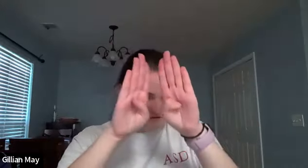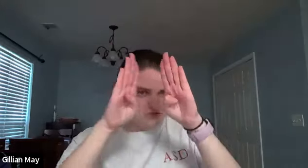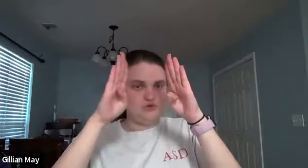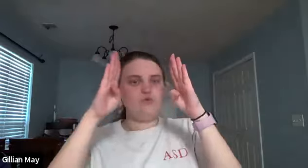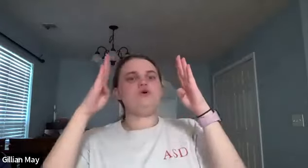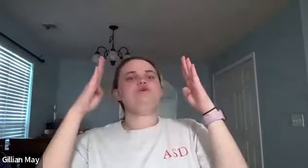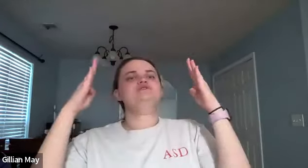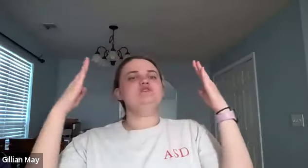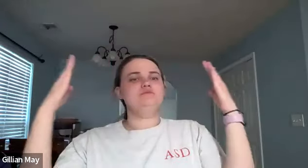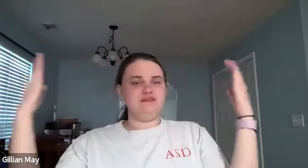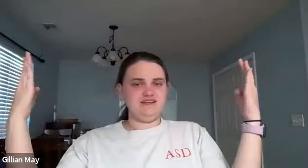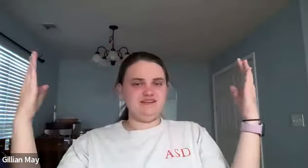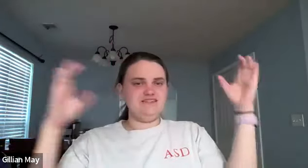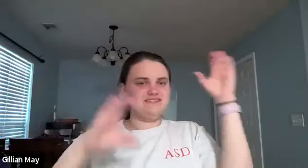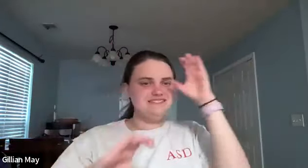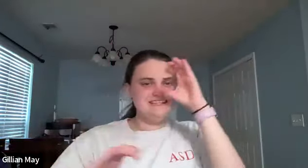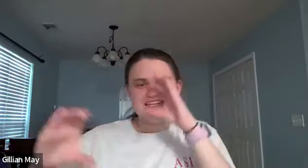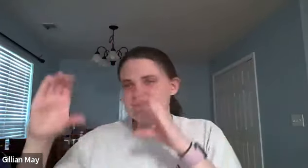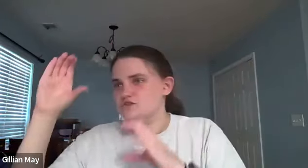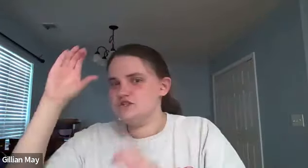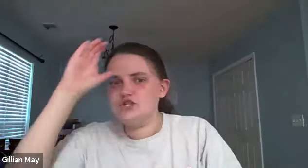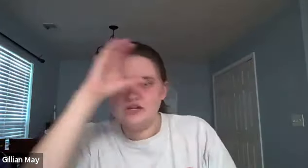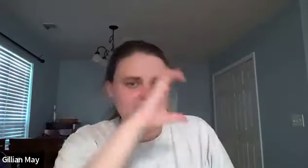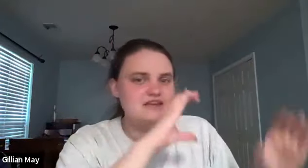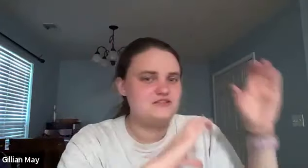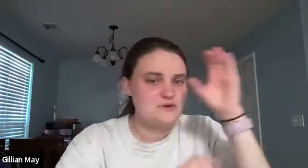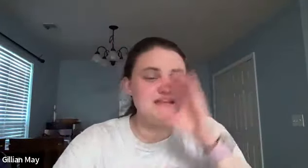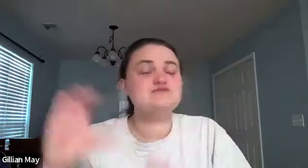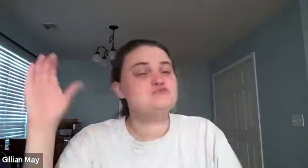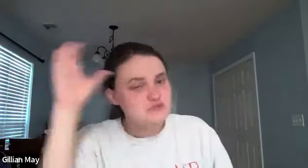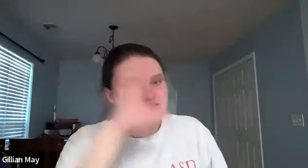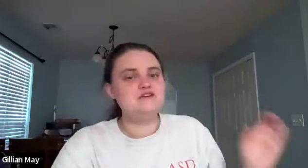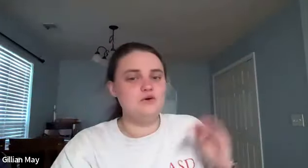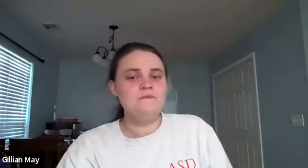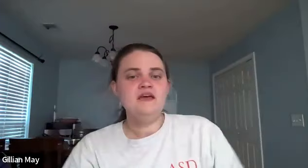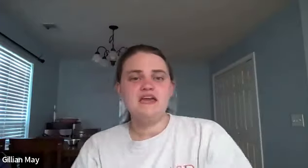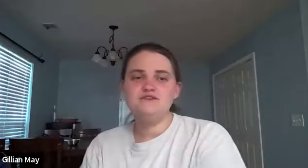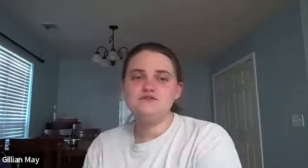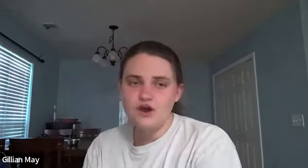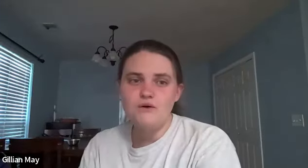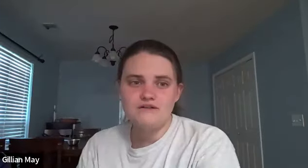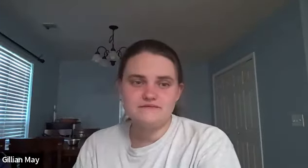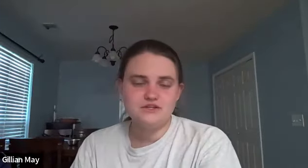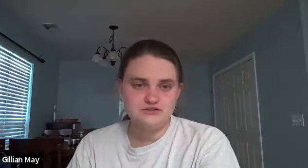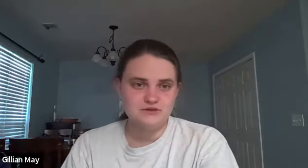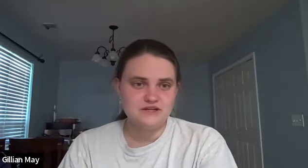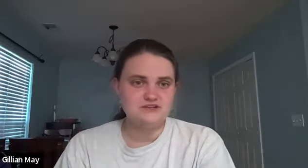of the doors opening, and the C's for looking through. It's really cool. If you go on YouTube and you type